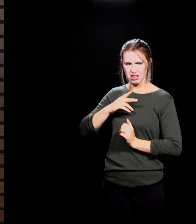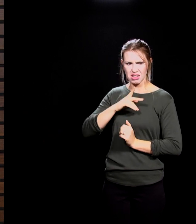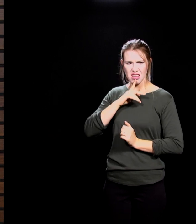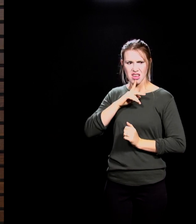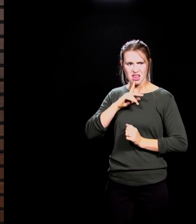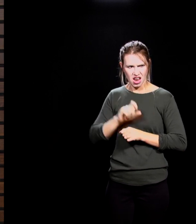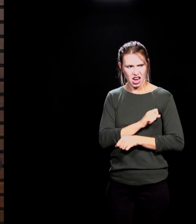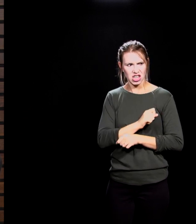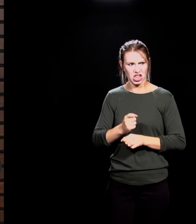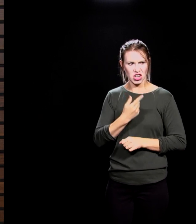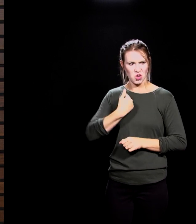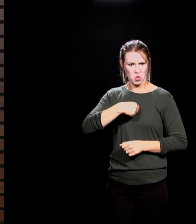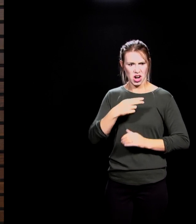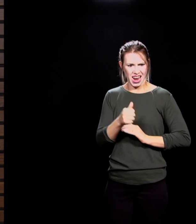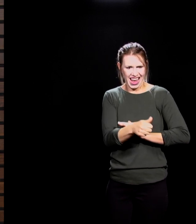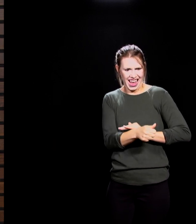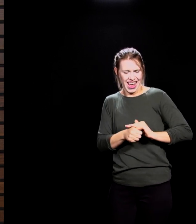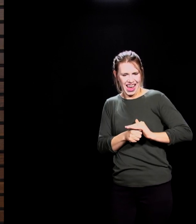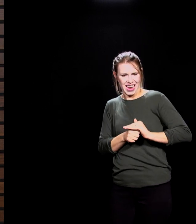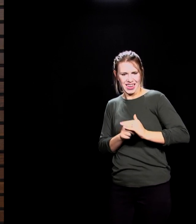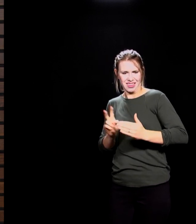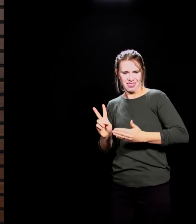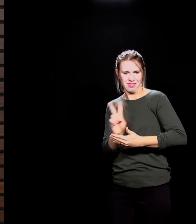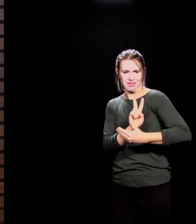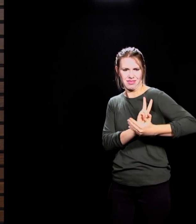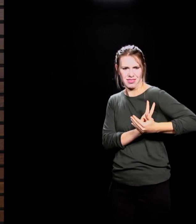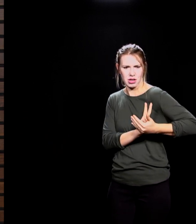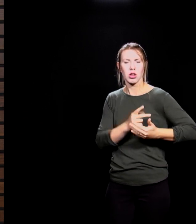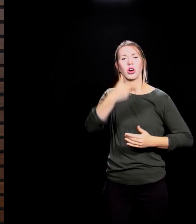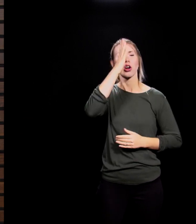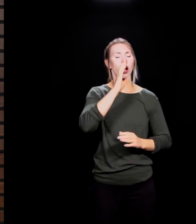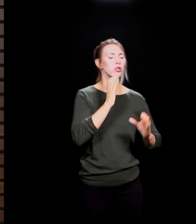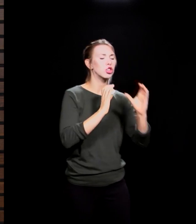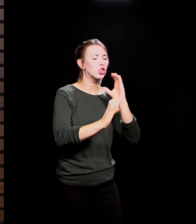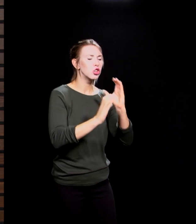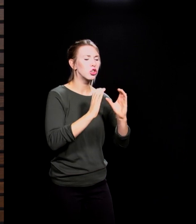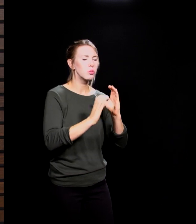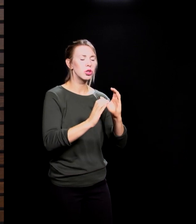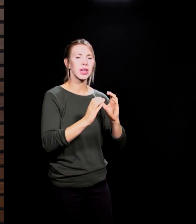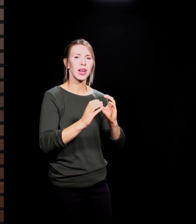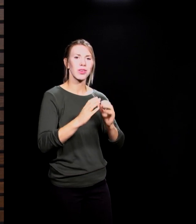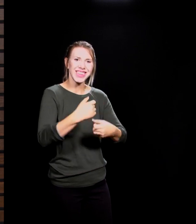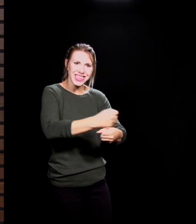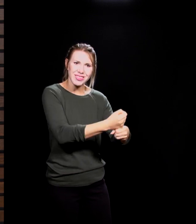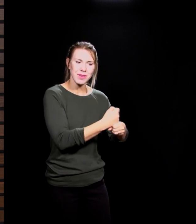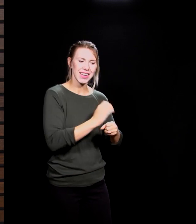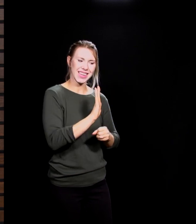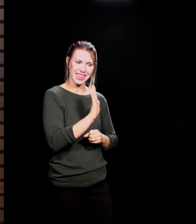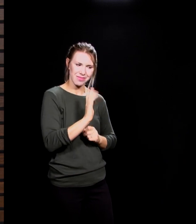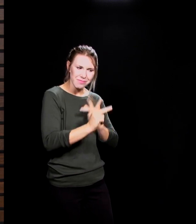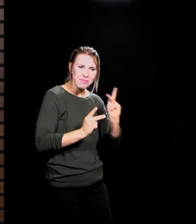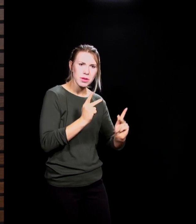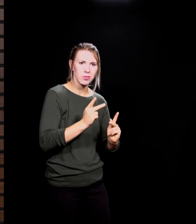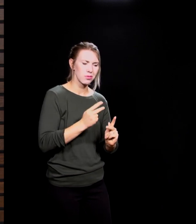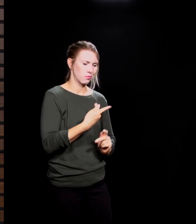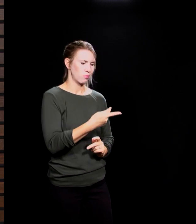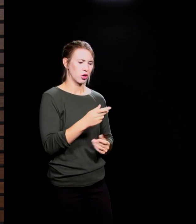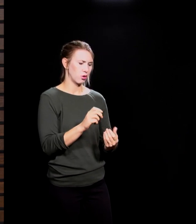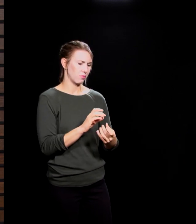communicating, God was communicating that His creation, His people were no longer with Him. And hear me, beloved, today God still asks